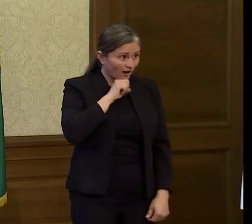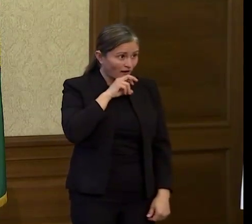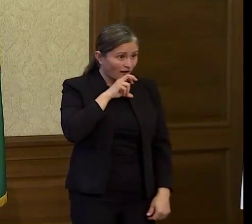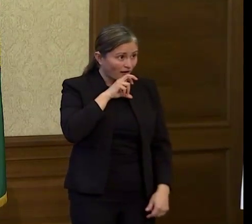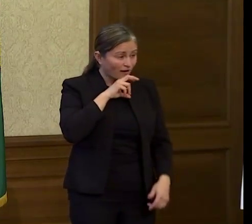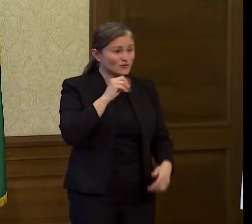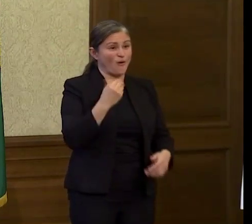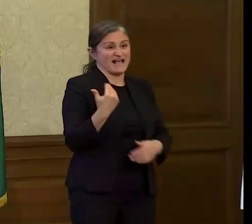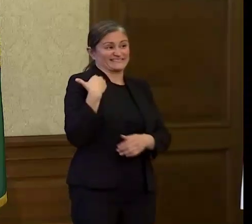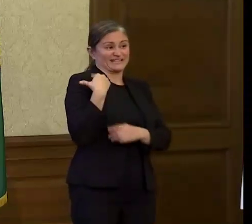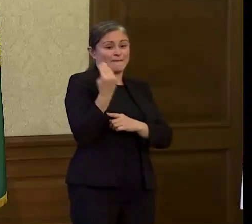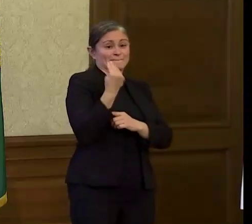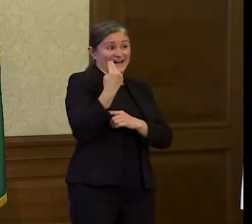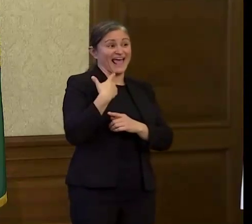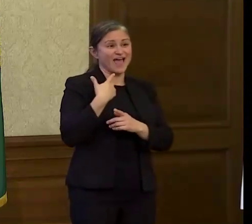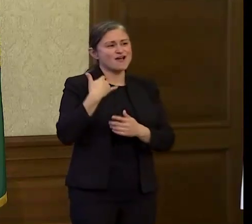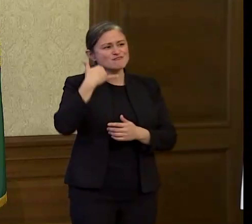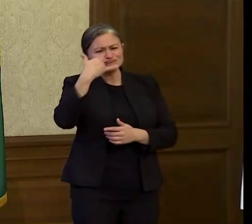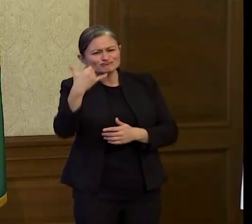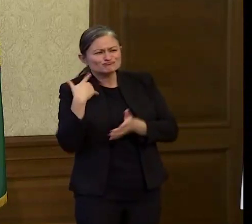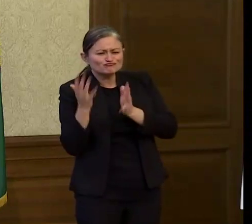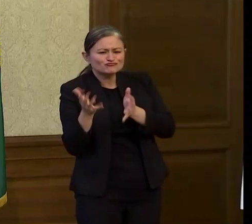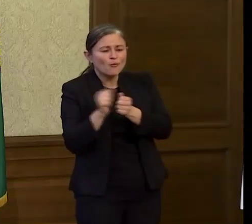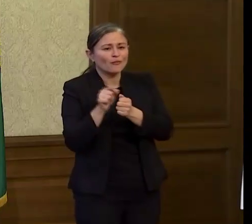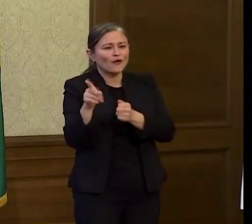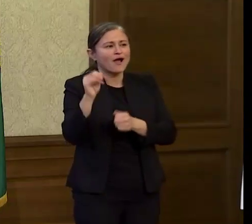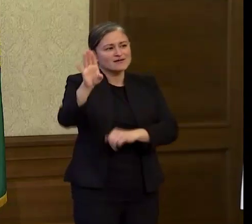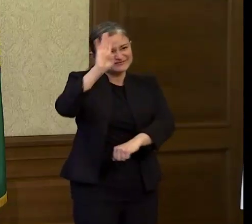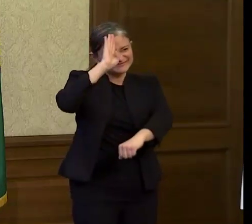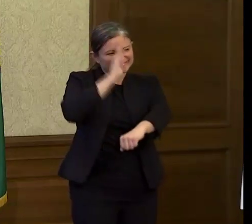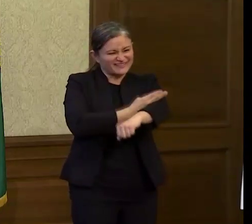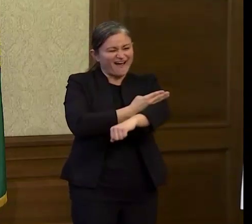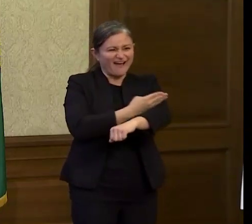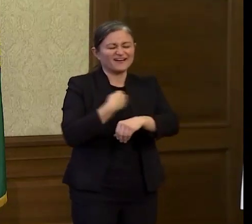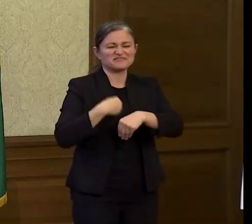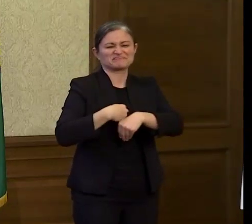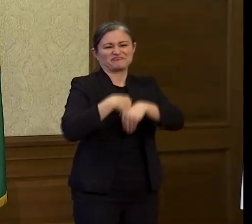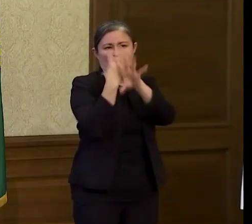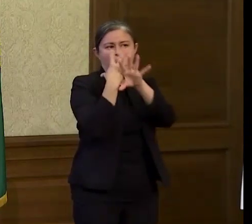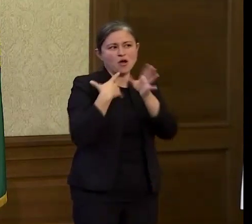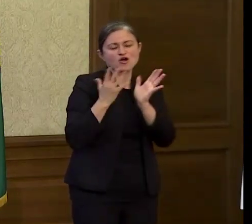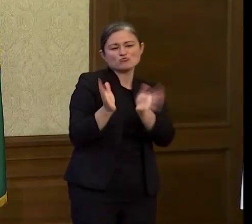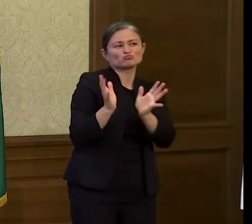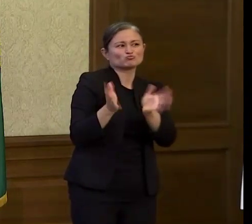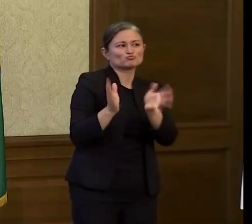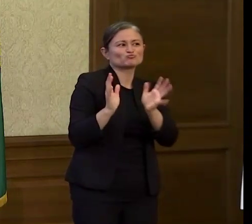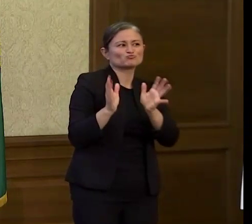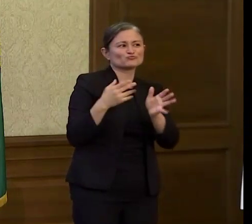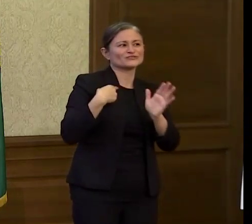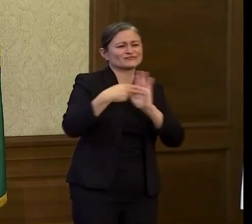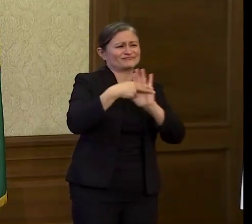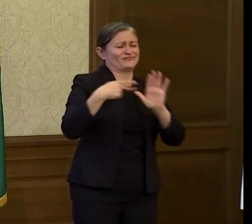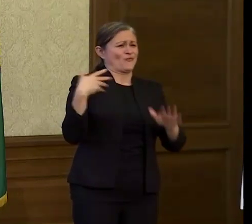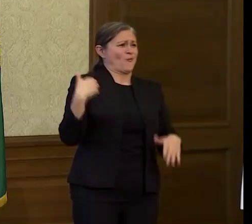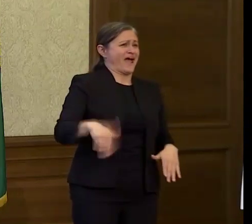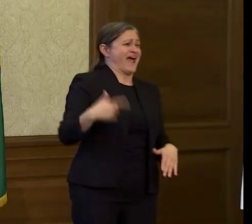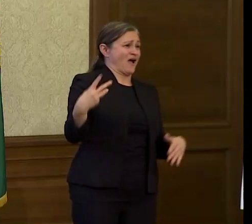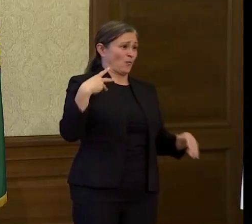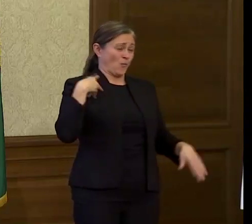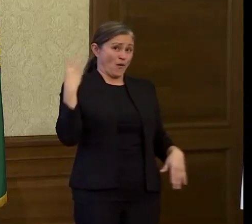and I just am so proud of what she's doing. I made her Washingtonian of the Day, and I think everybody would agree with that